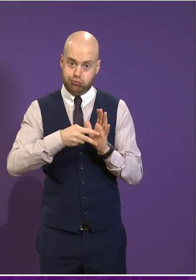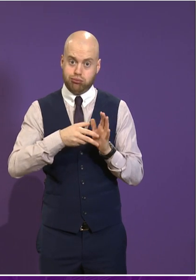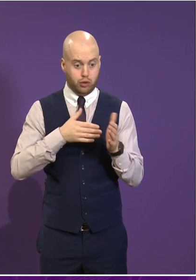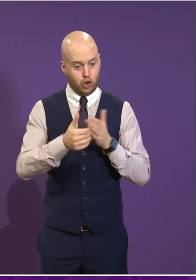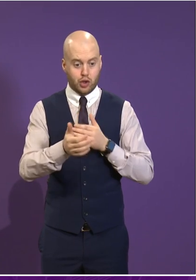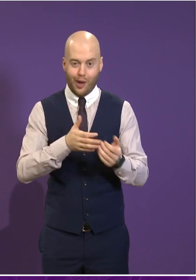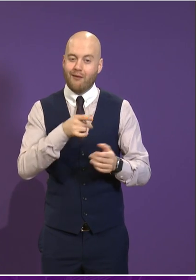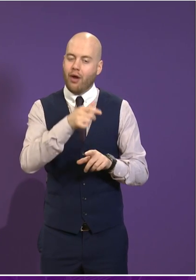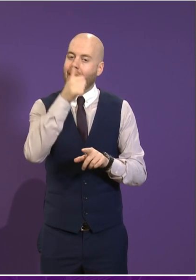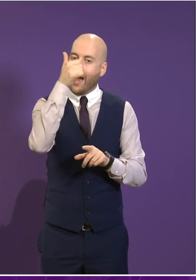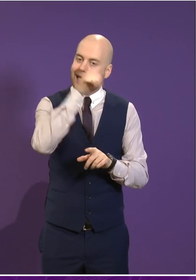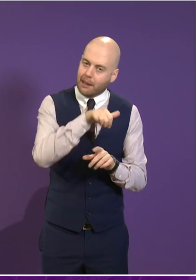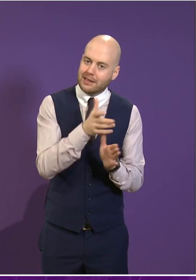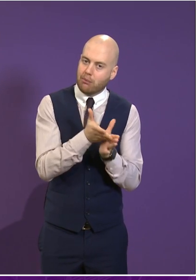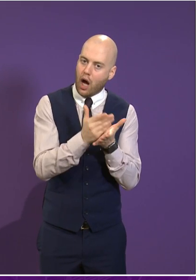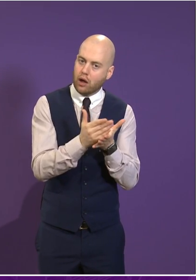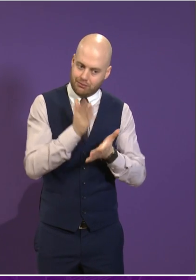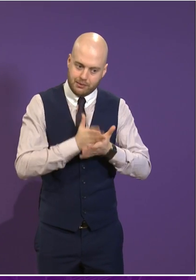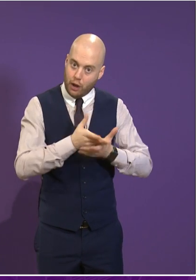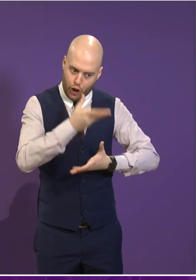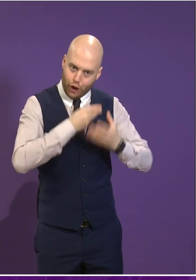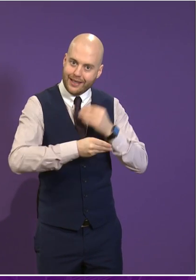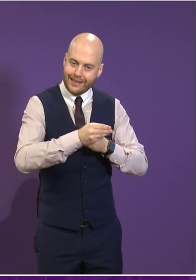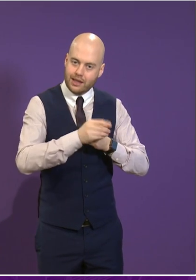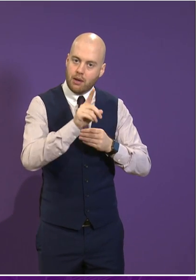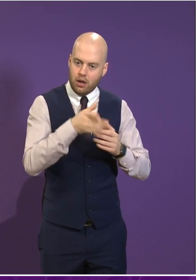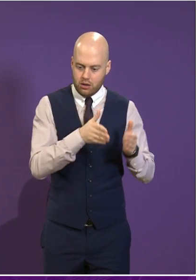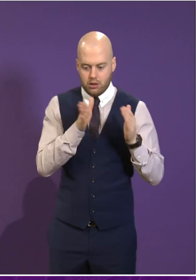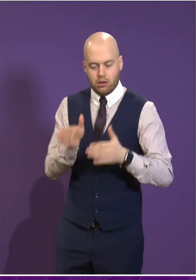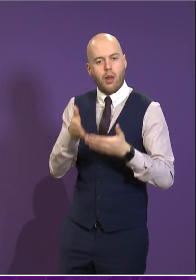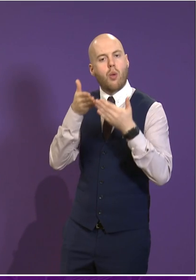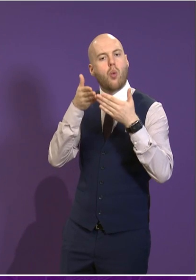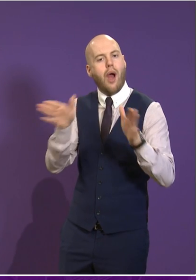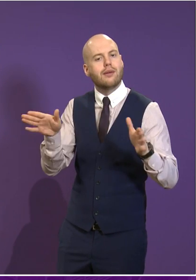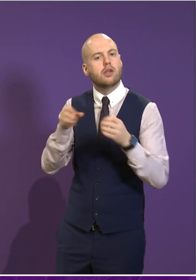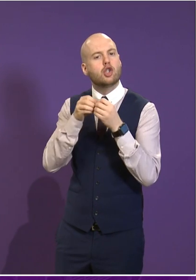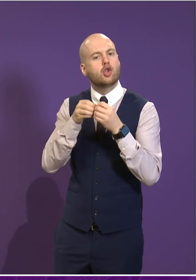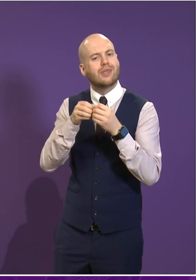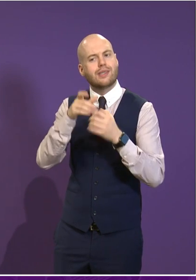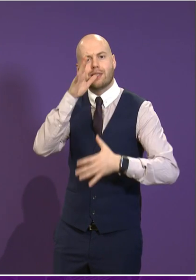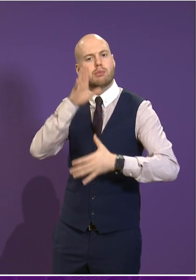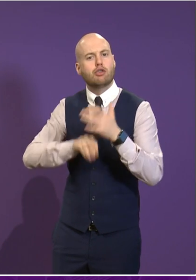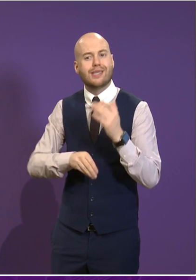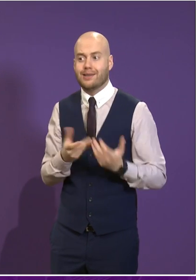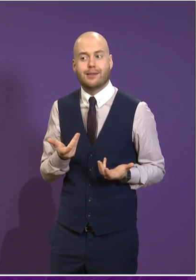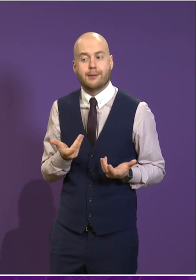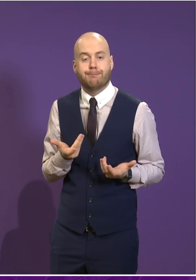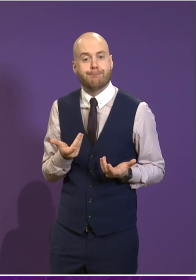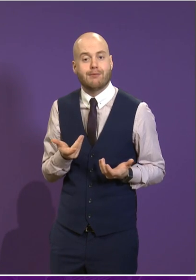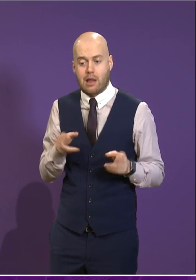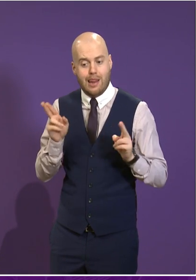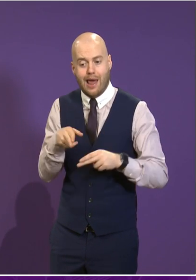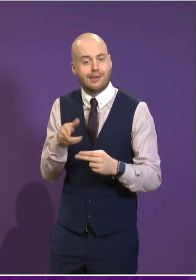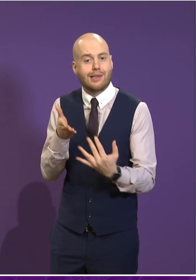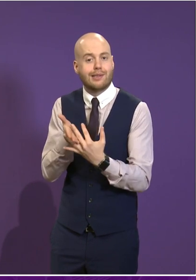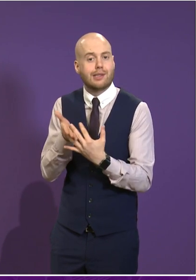that the wider student experience was less accessible as well. And that it's something that we